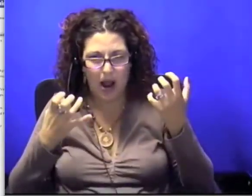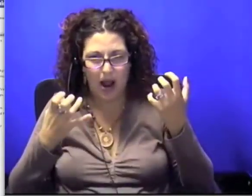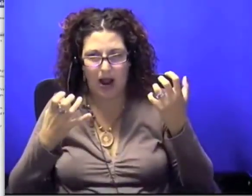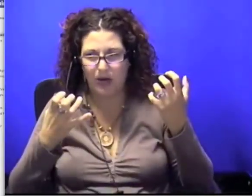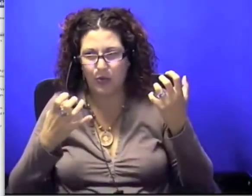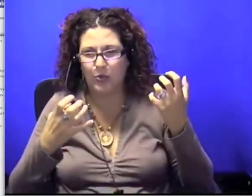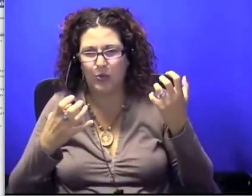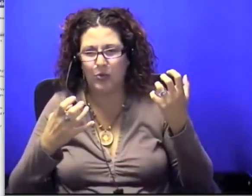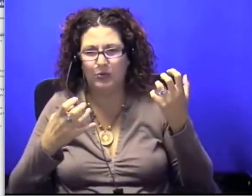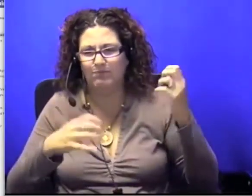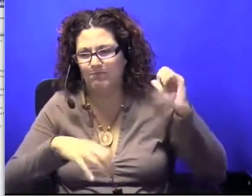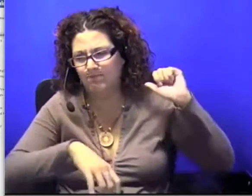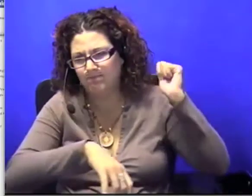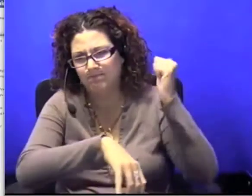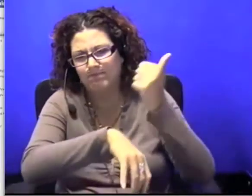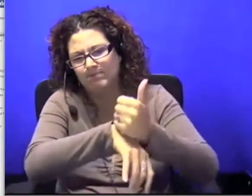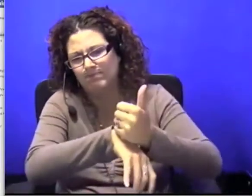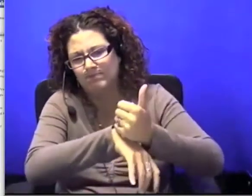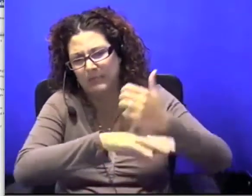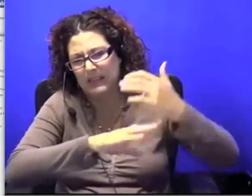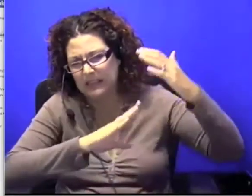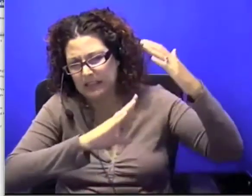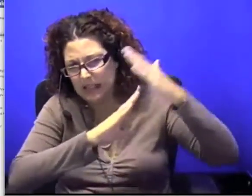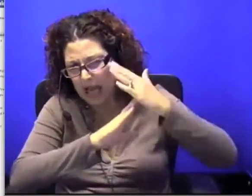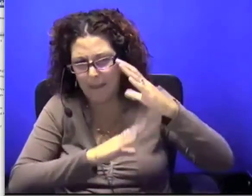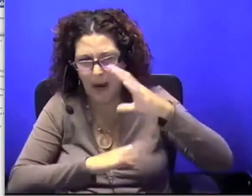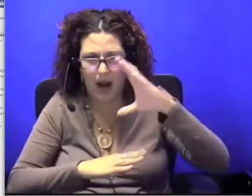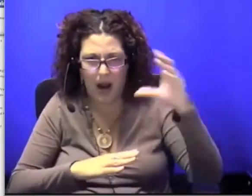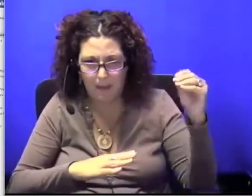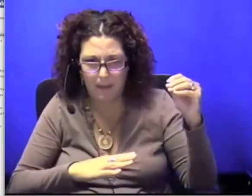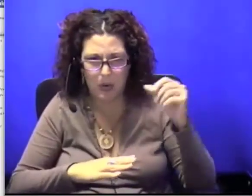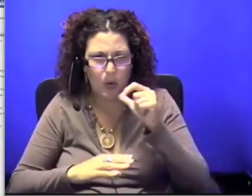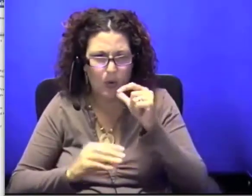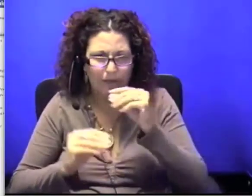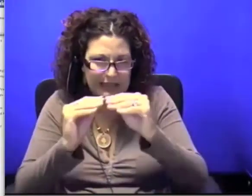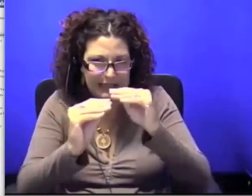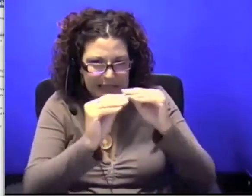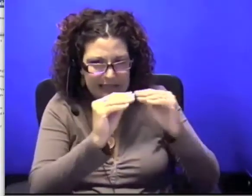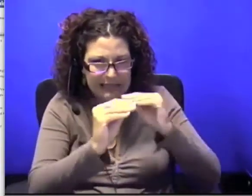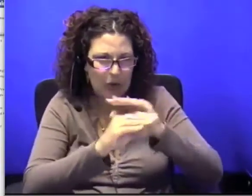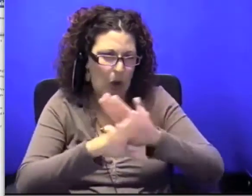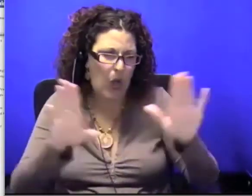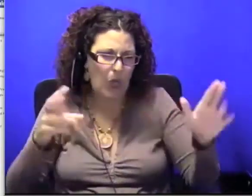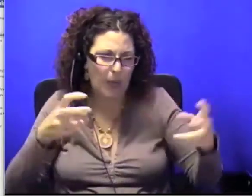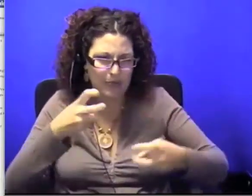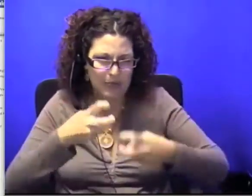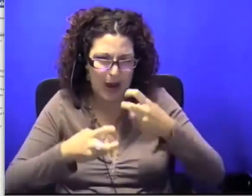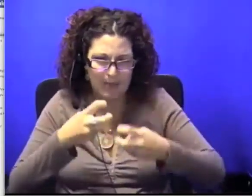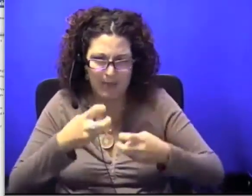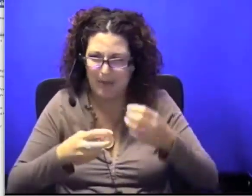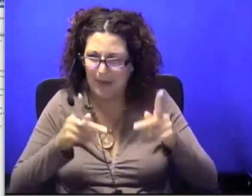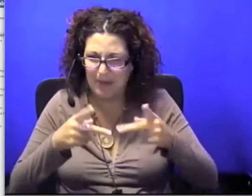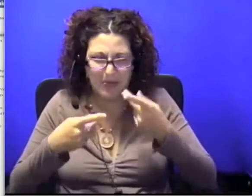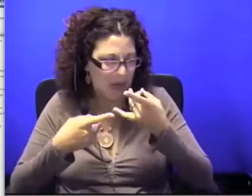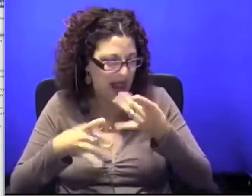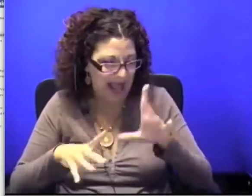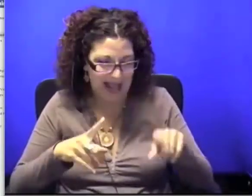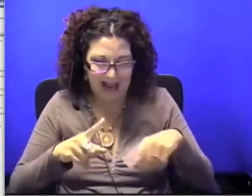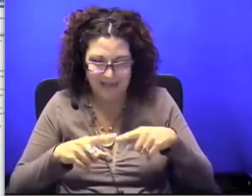want to make it to be as an icon of a company that has fixed all the problems that people don't like